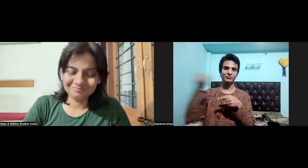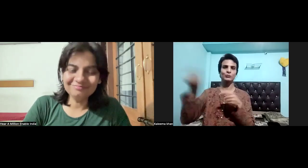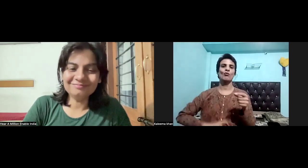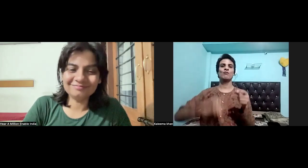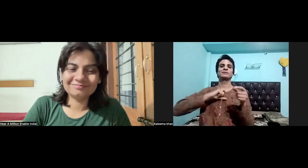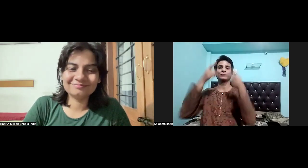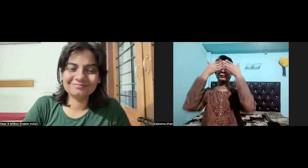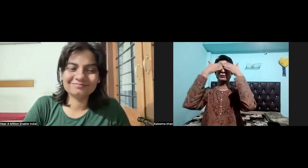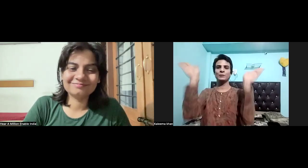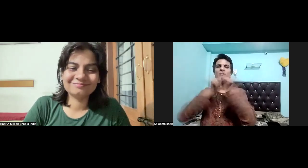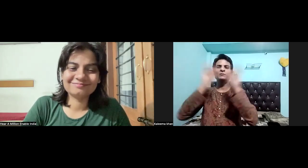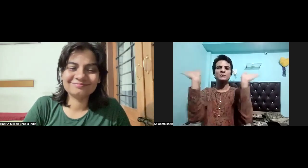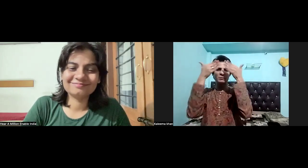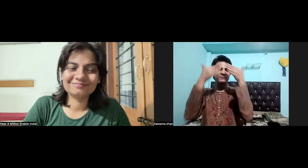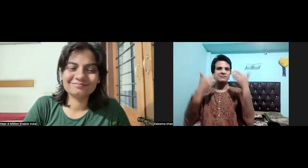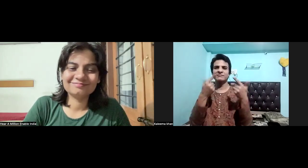And